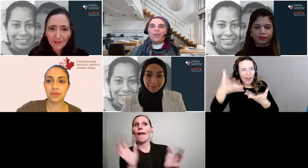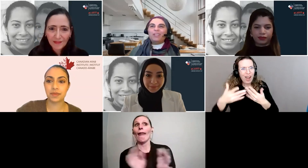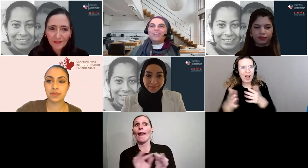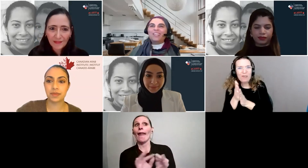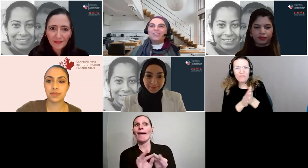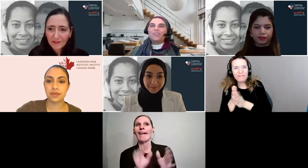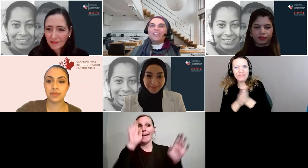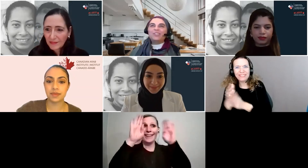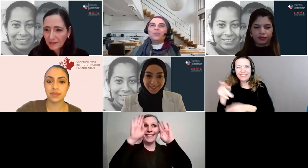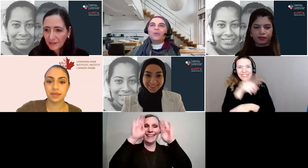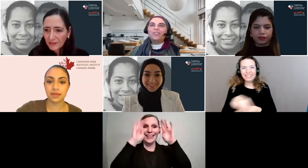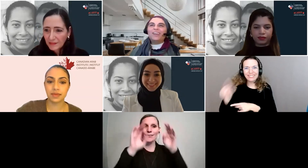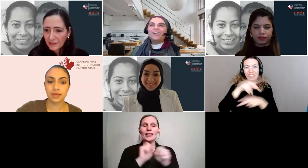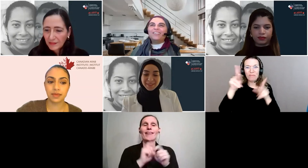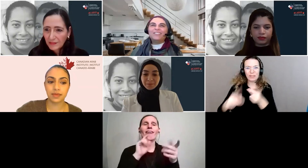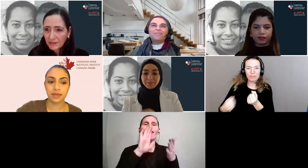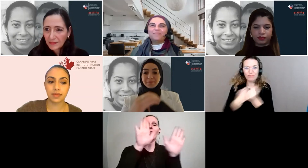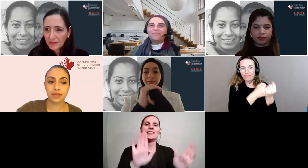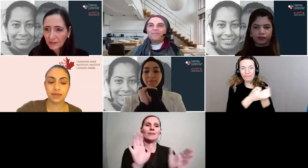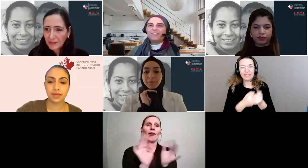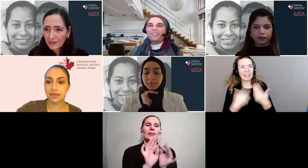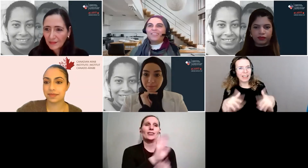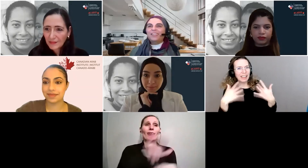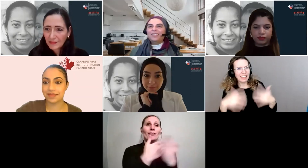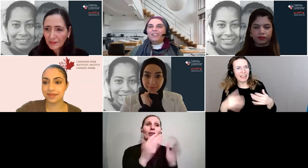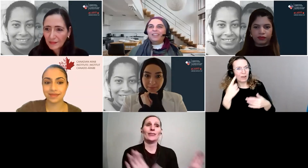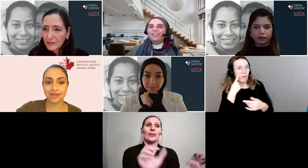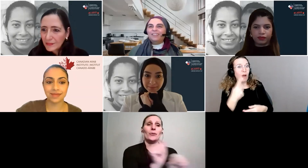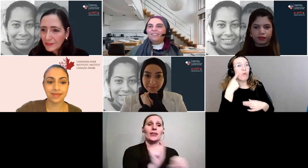all the amazing things you ladies are doing out there.